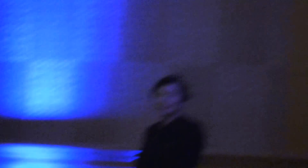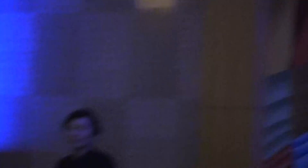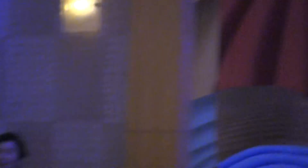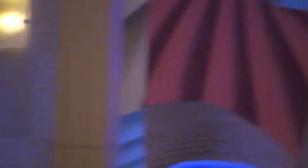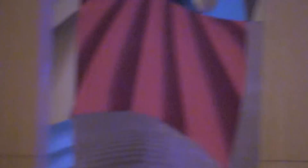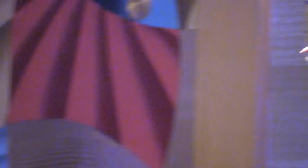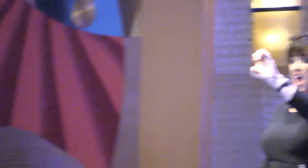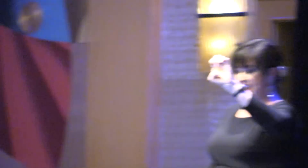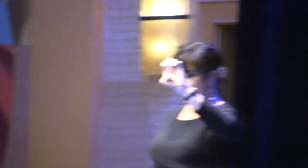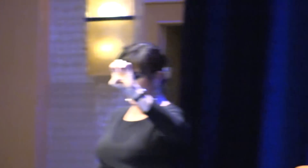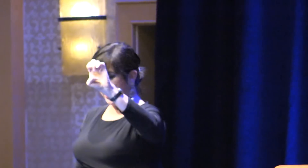Tony Dunn,